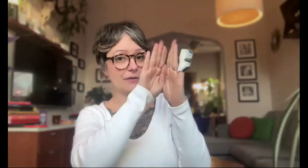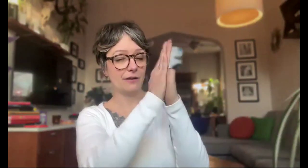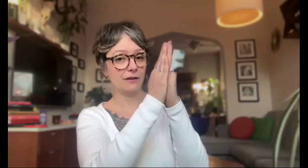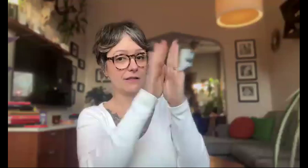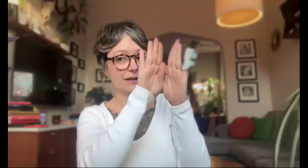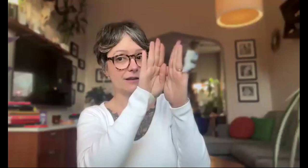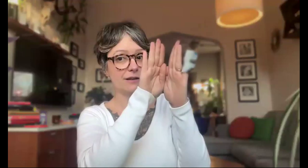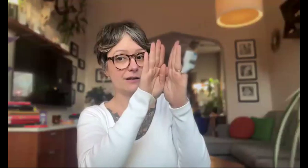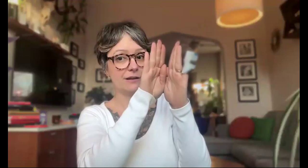with?